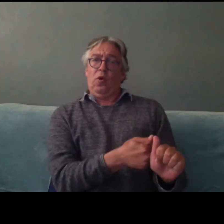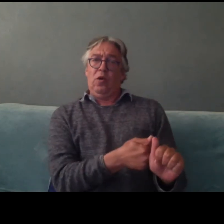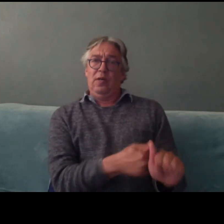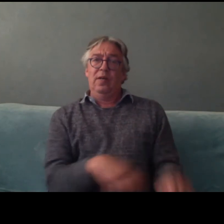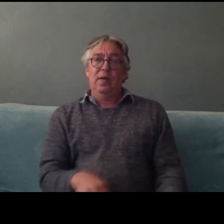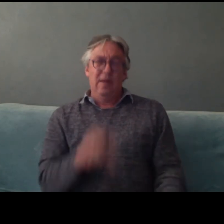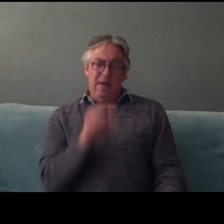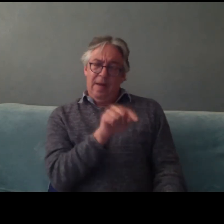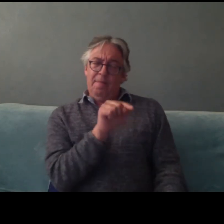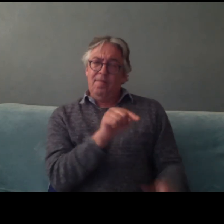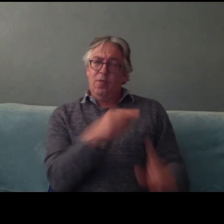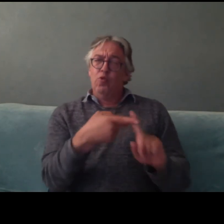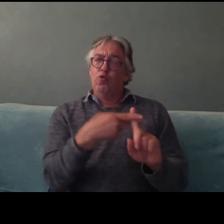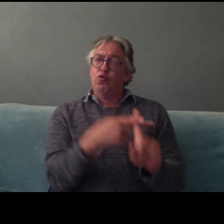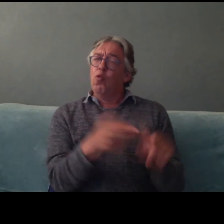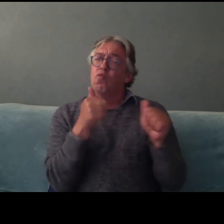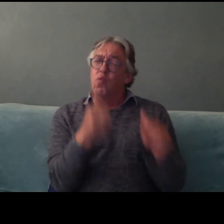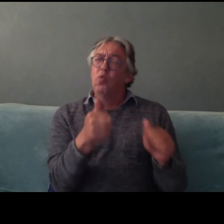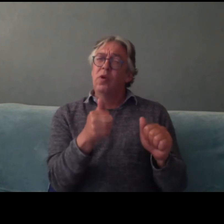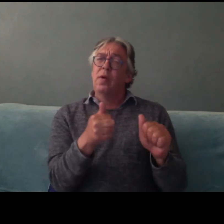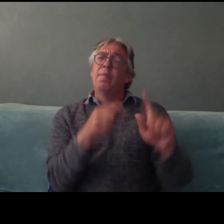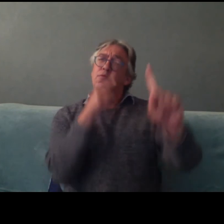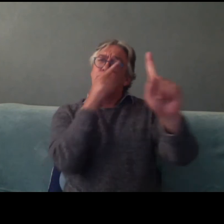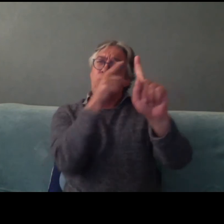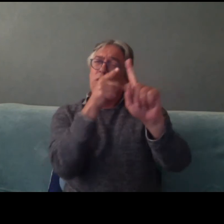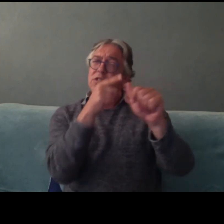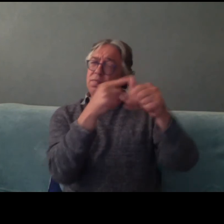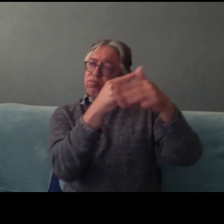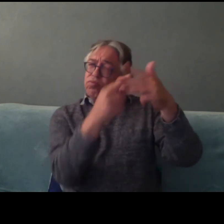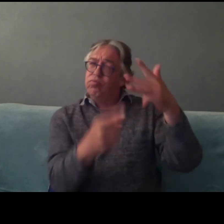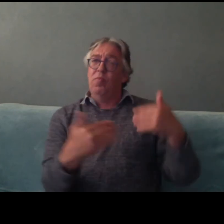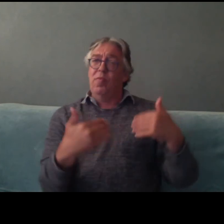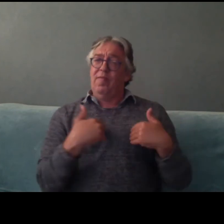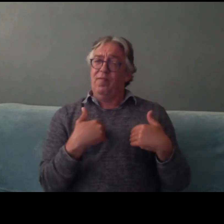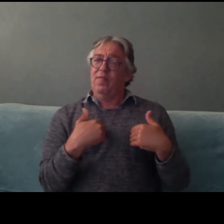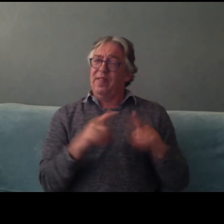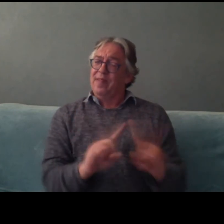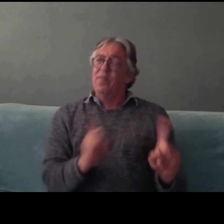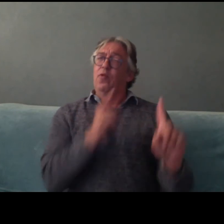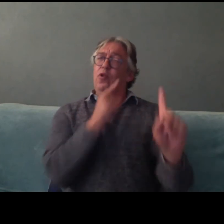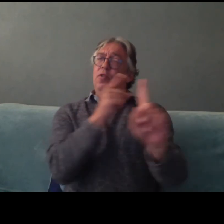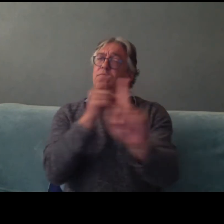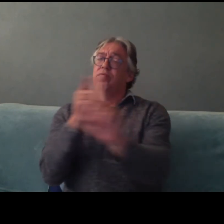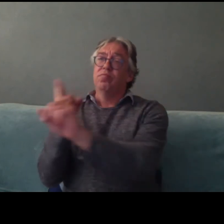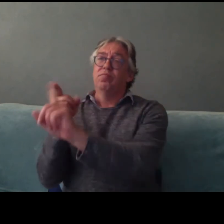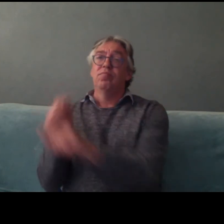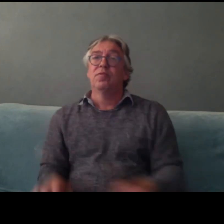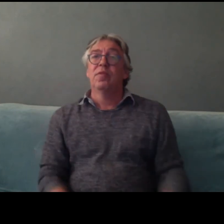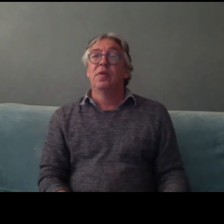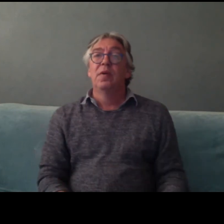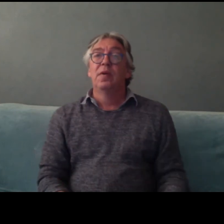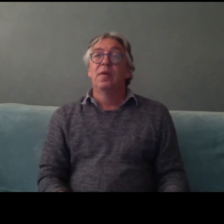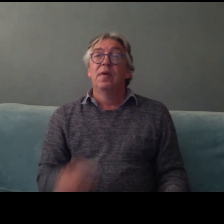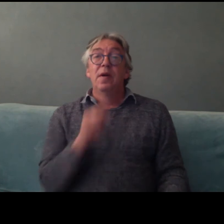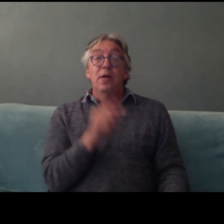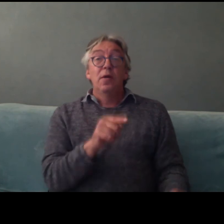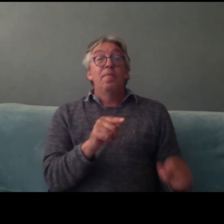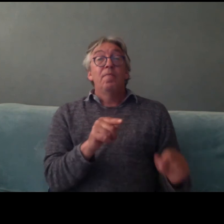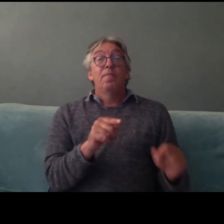multi-purpose tool, which includes assessment codes for clinical practice, services support, income